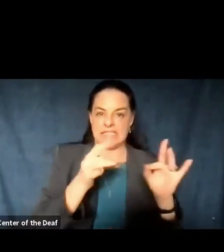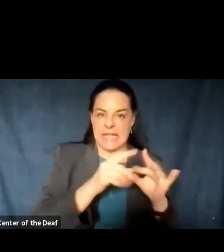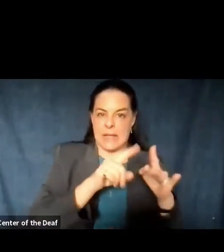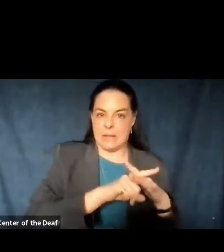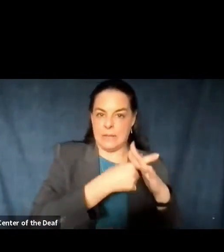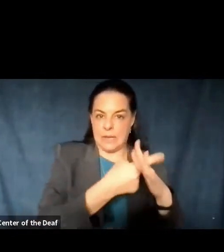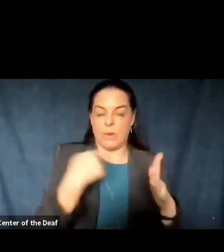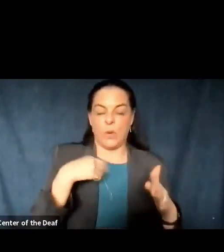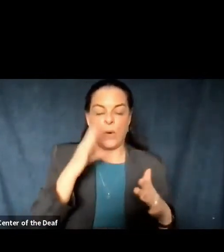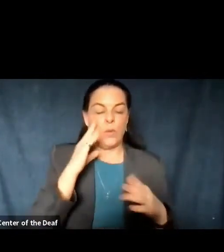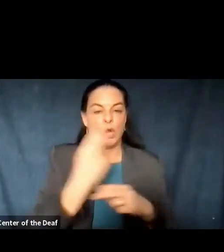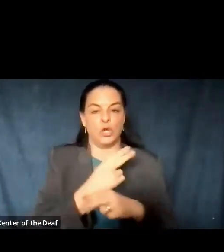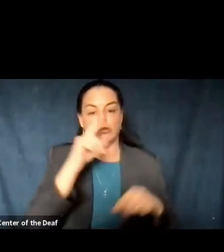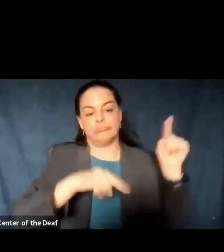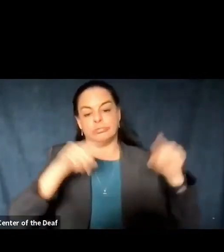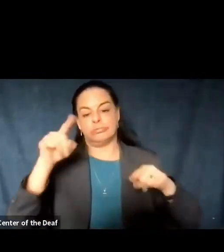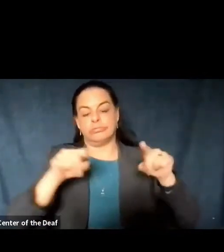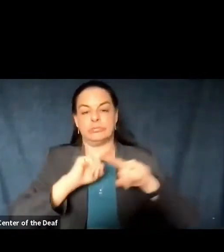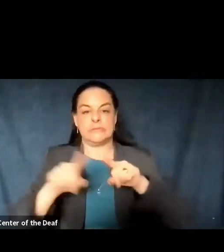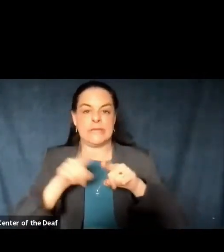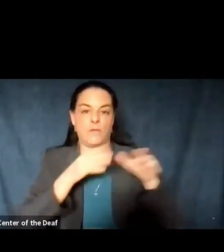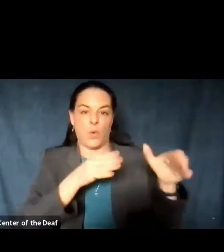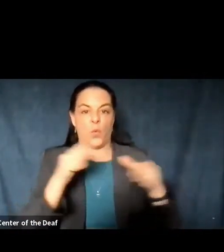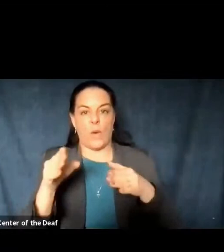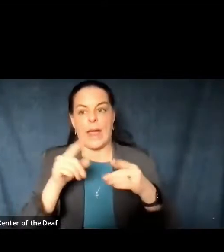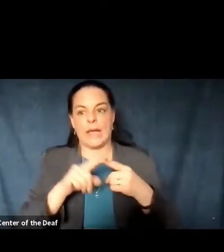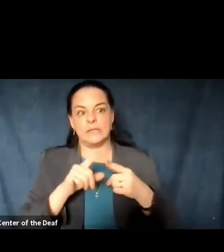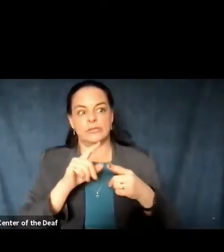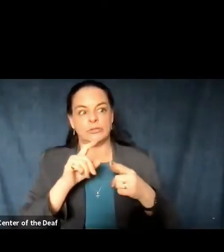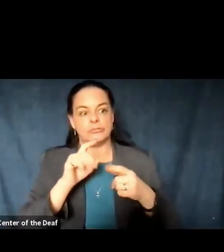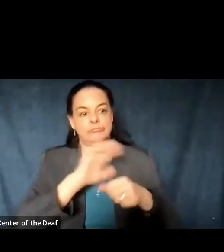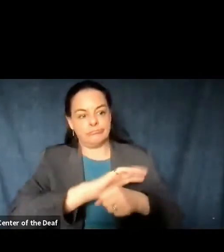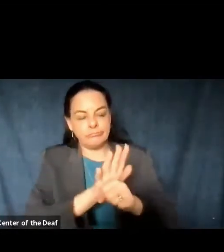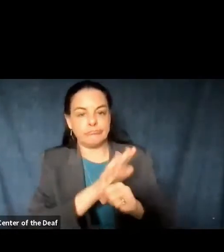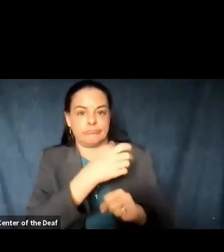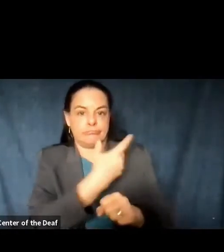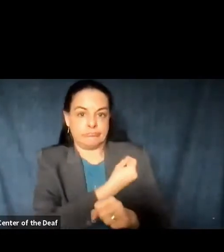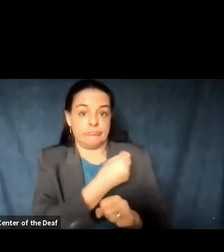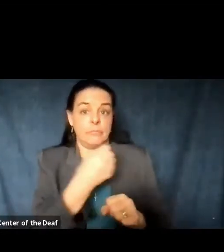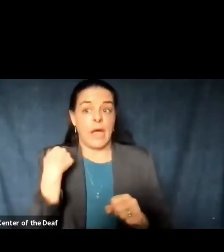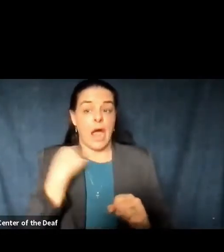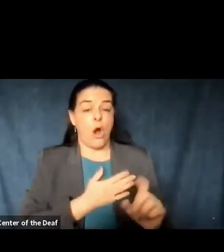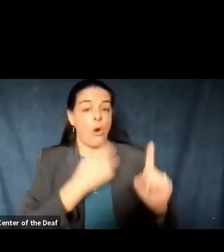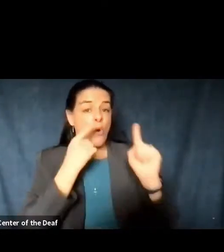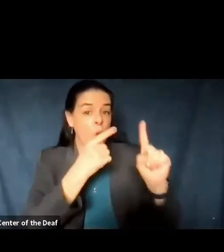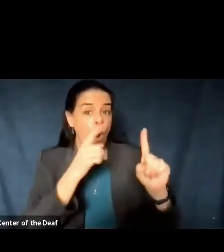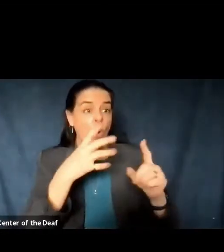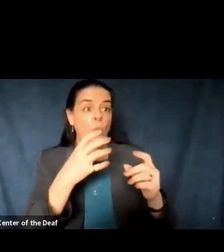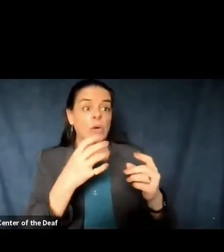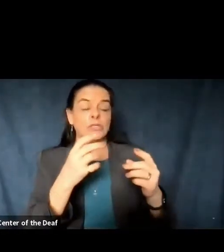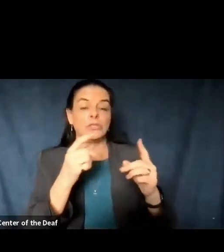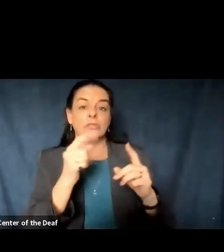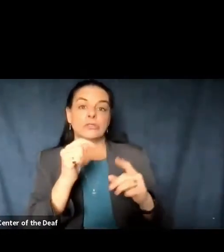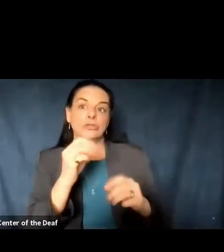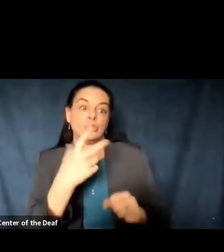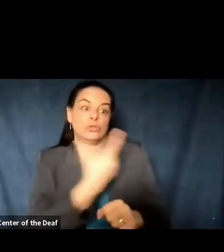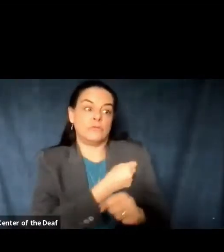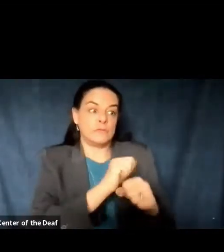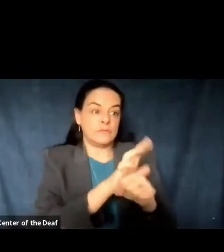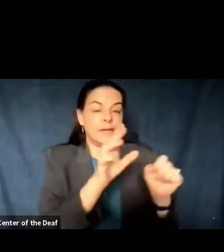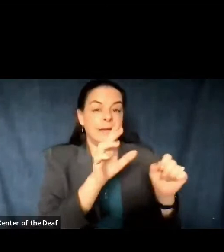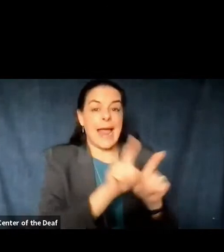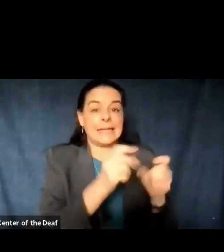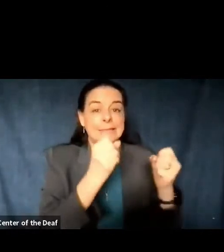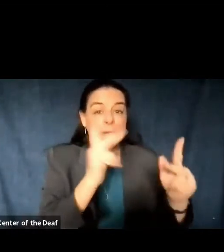using a variety of methods to get vaccine out, with the goal to be is to get as much vaccine out as fast as we can.